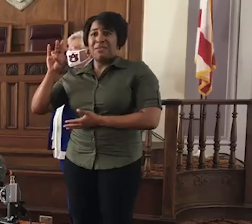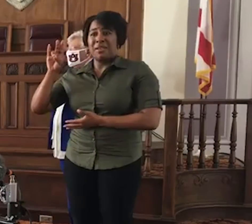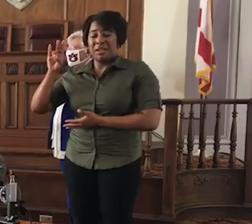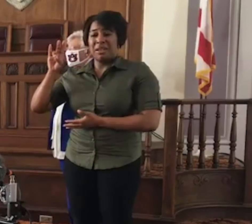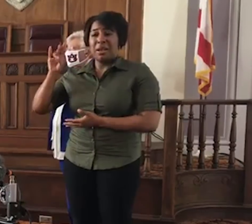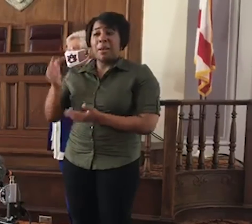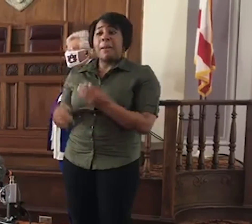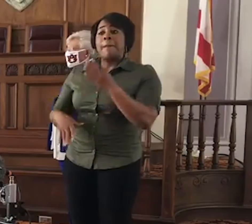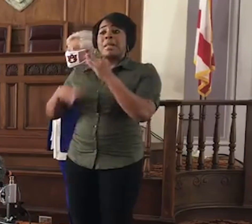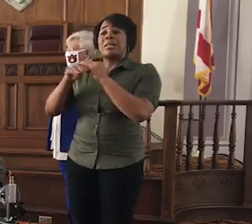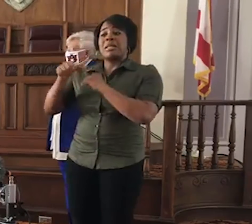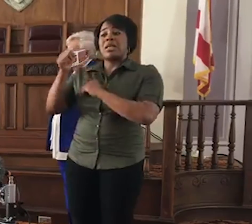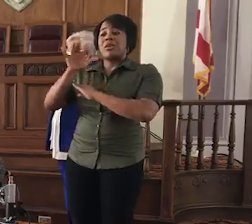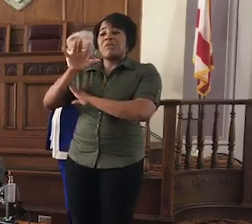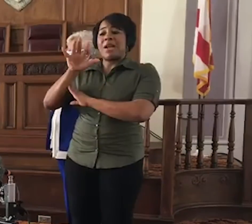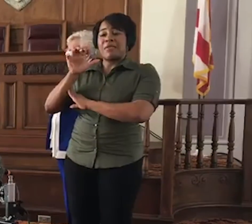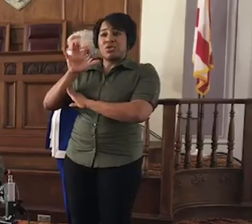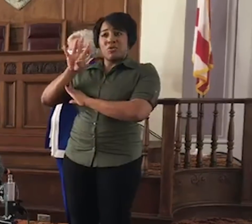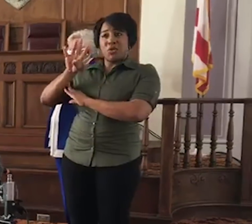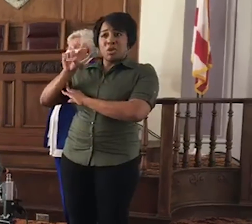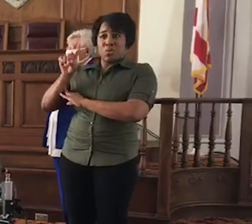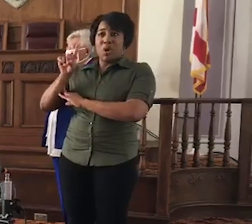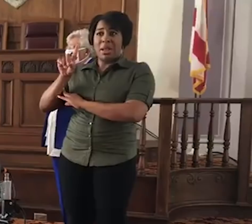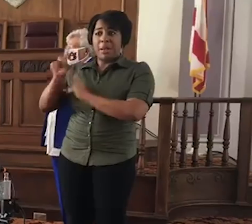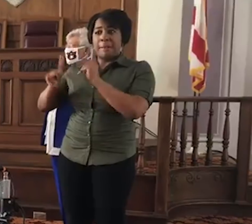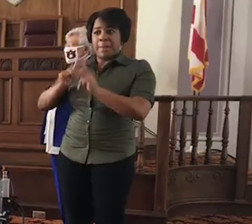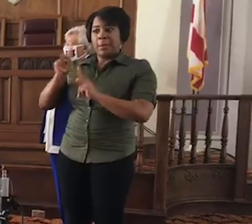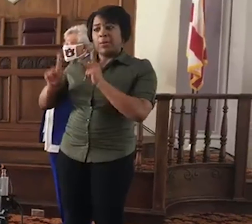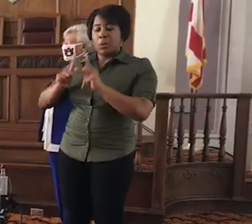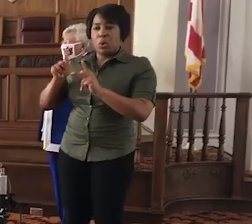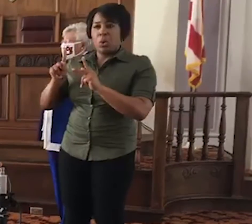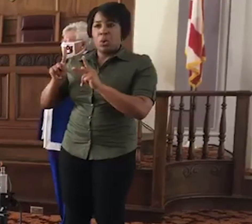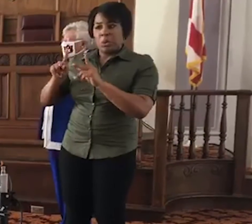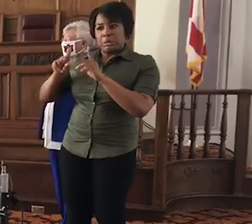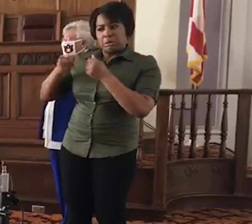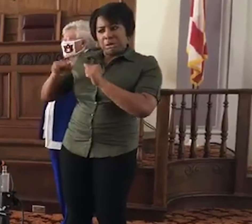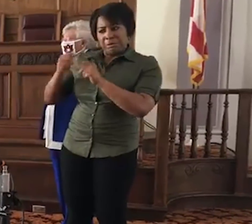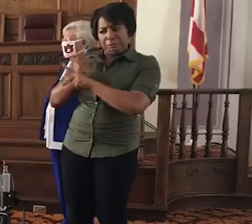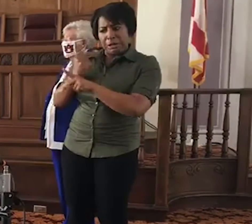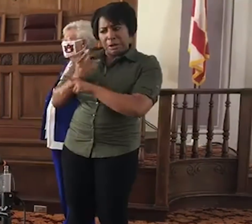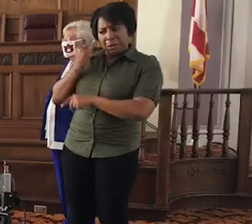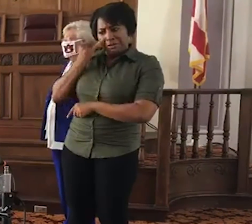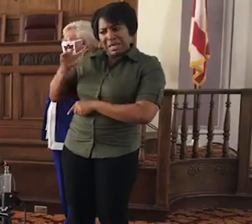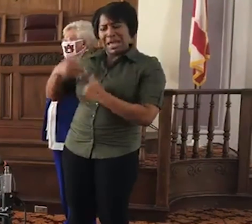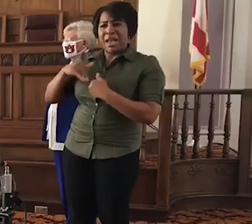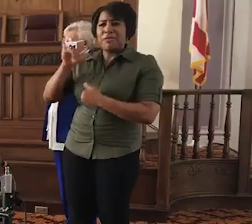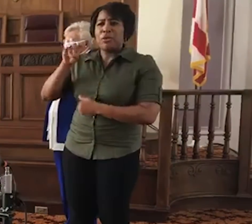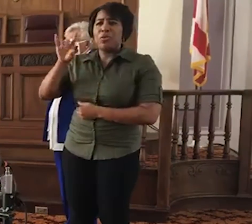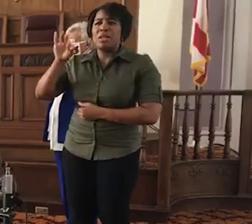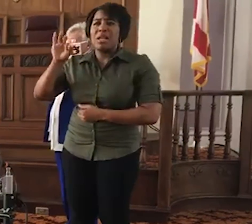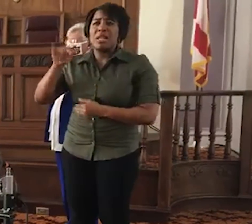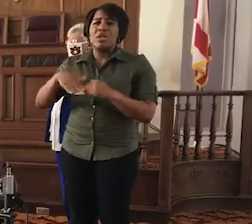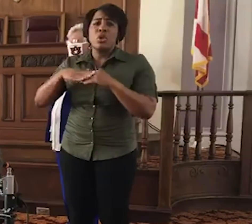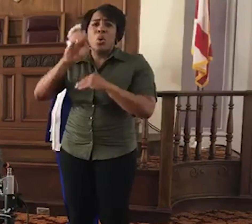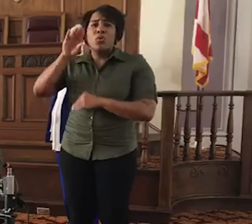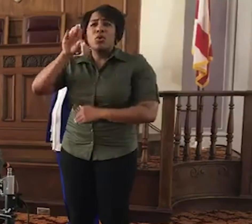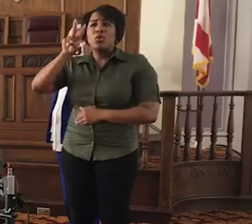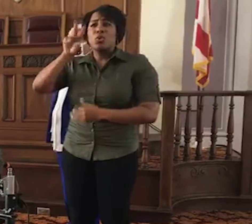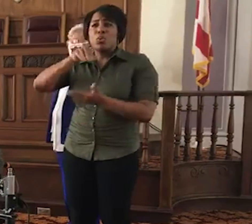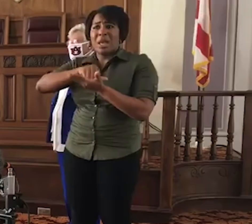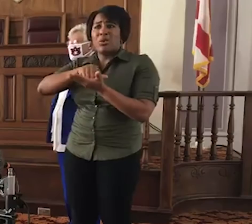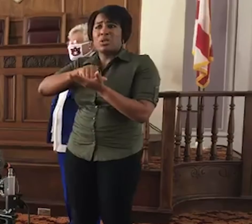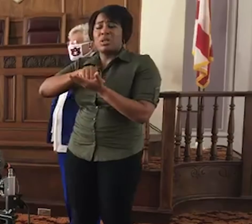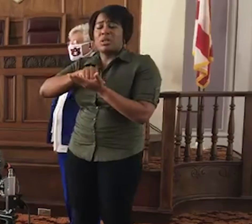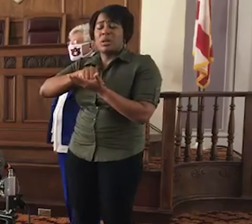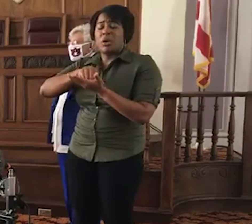another 541 persons under investigation. So more than 2,000 people across the state are confirmed